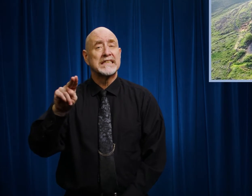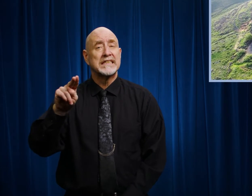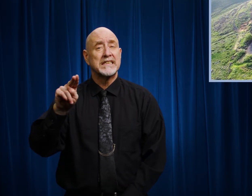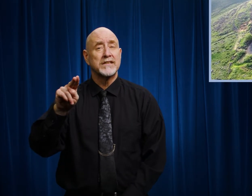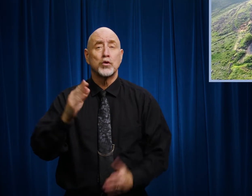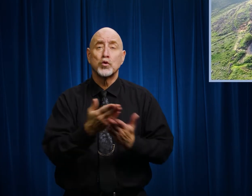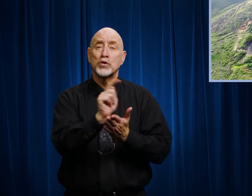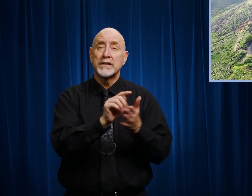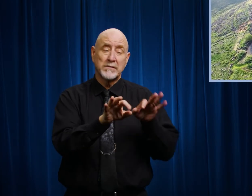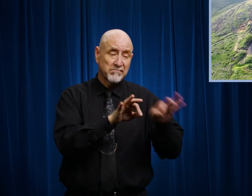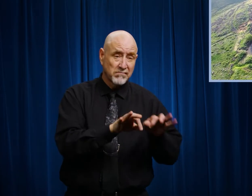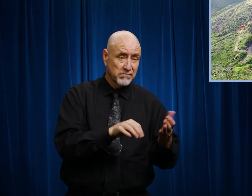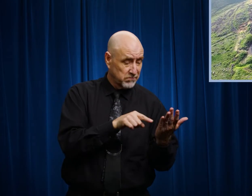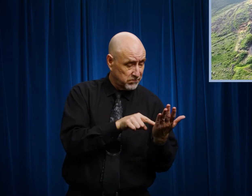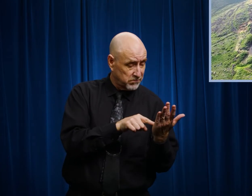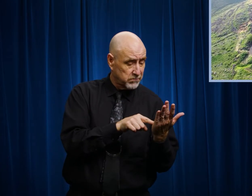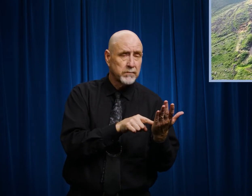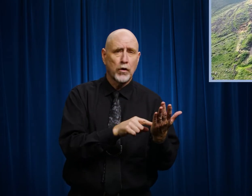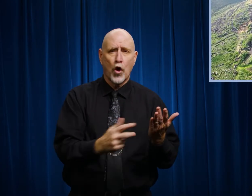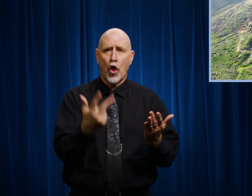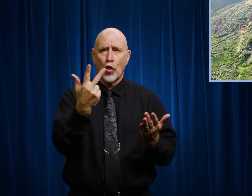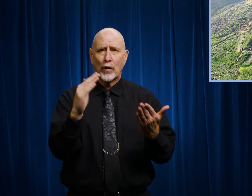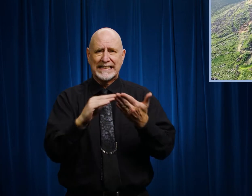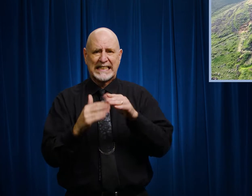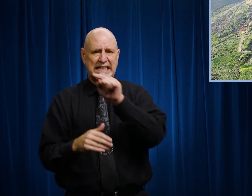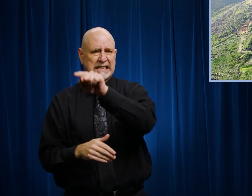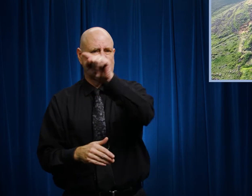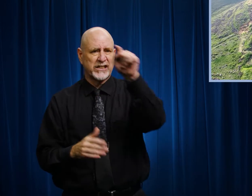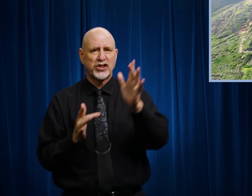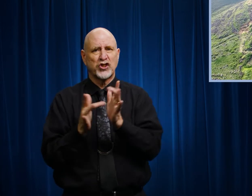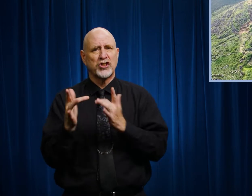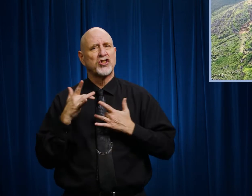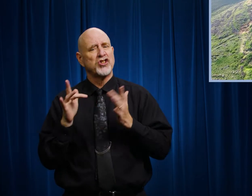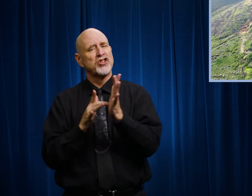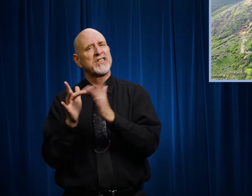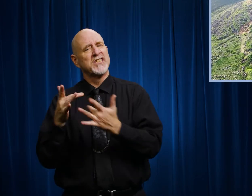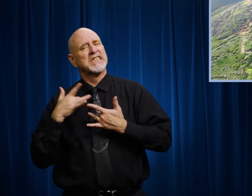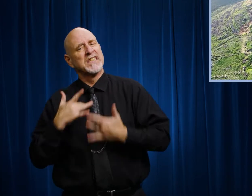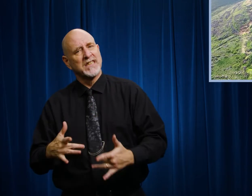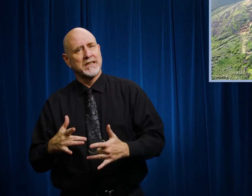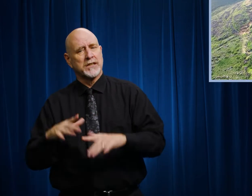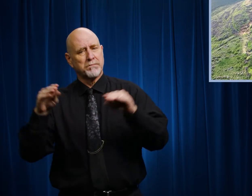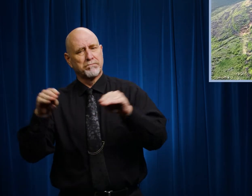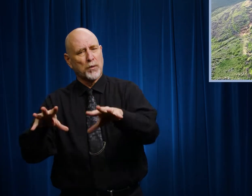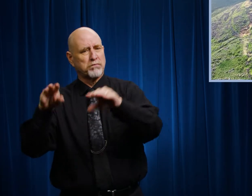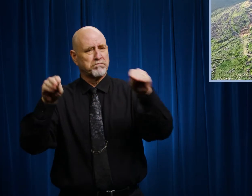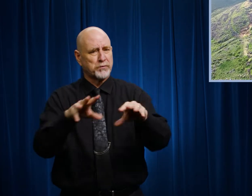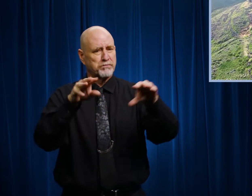Corazin, as described in the New Testament, was one of three cities where Jesus did most of his mighty